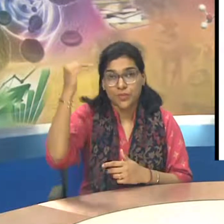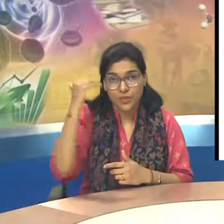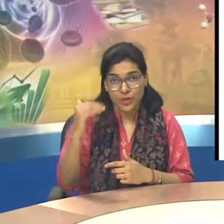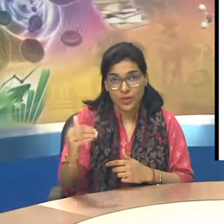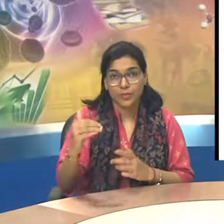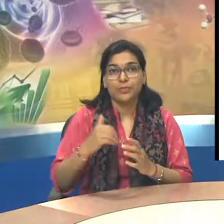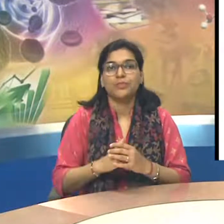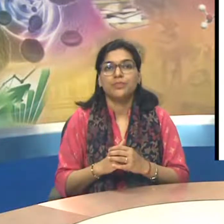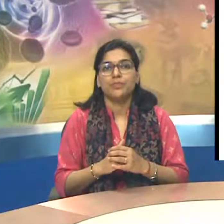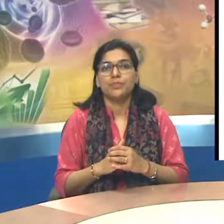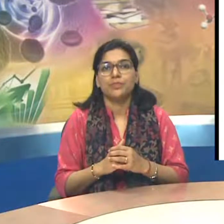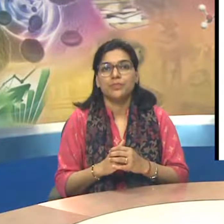by